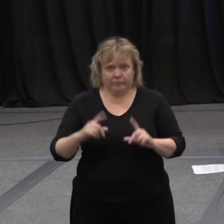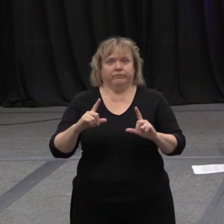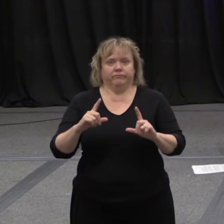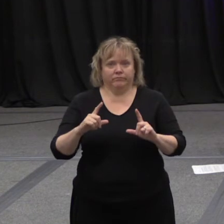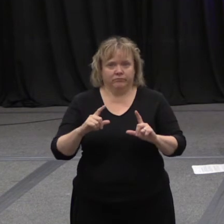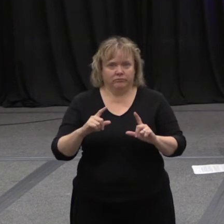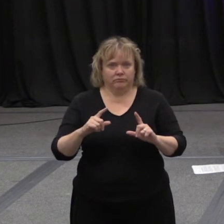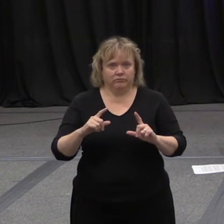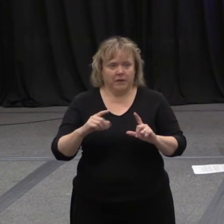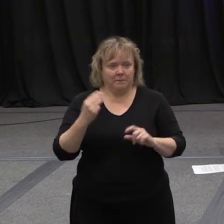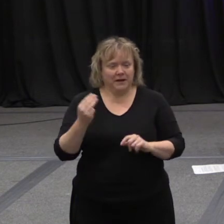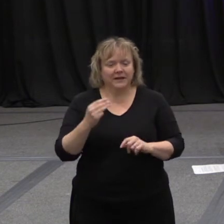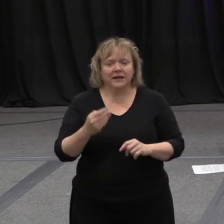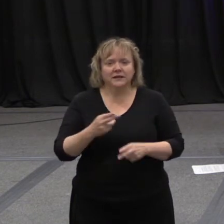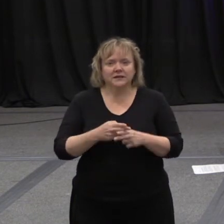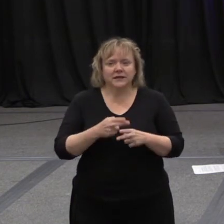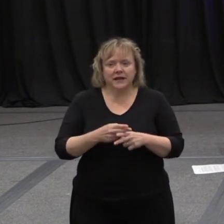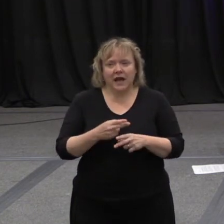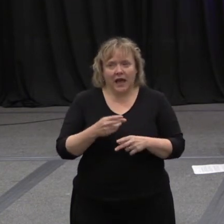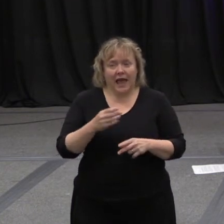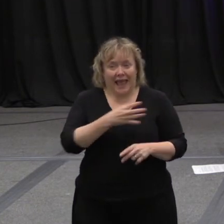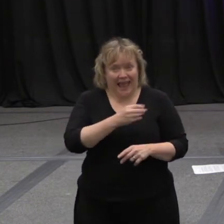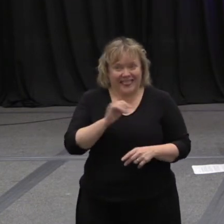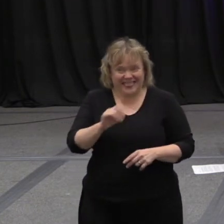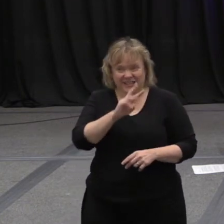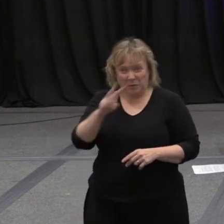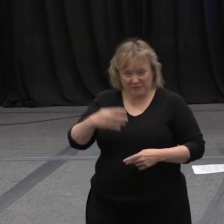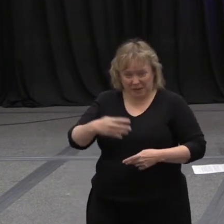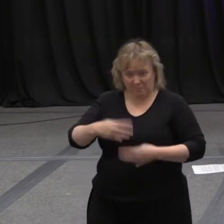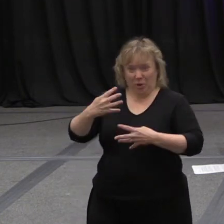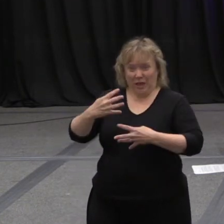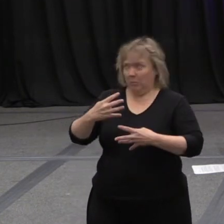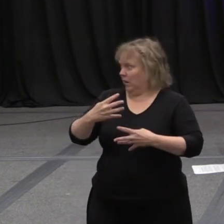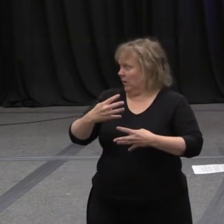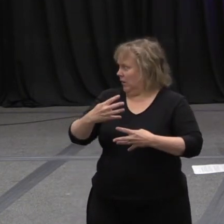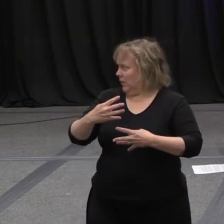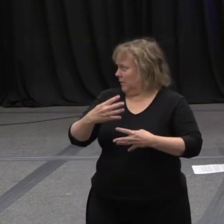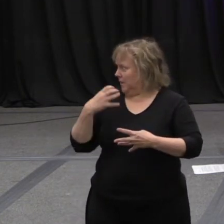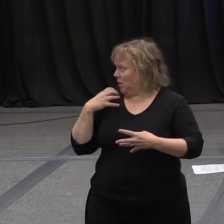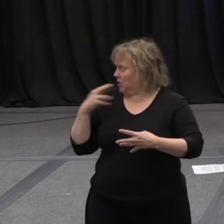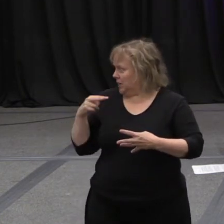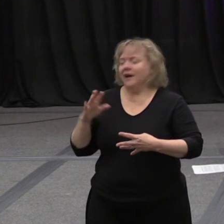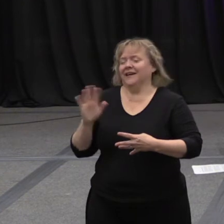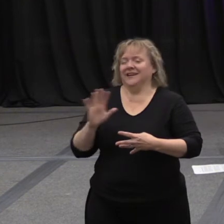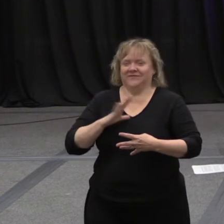It's Safe for Work website.